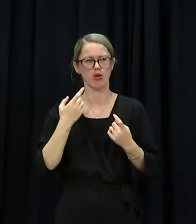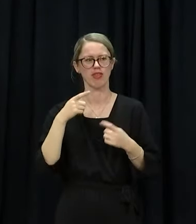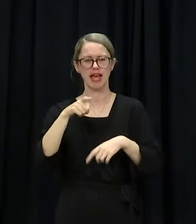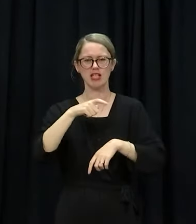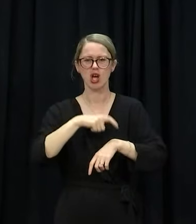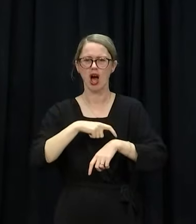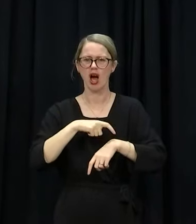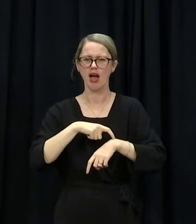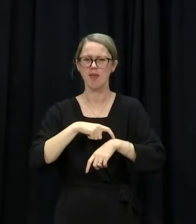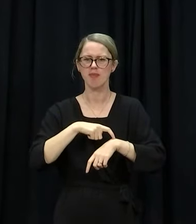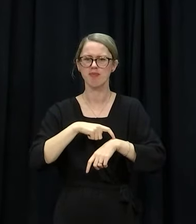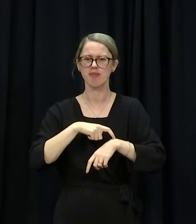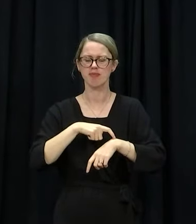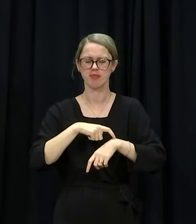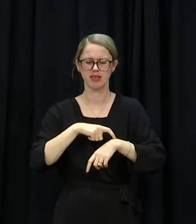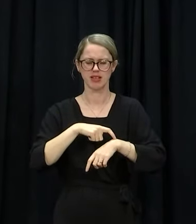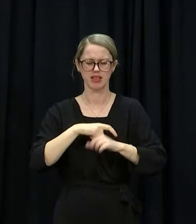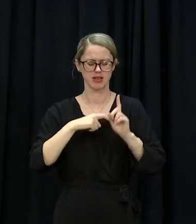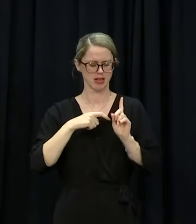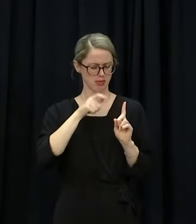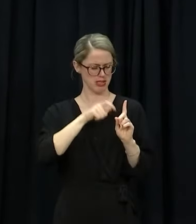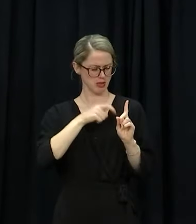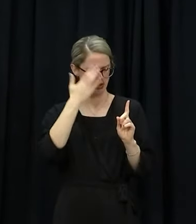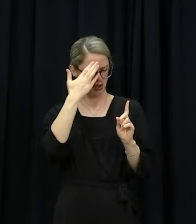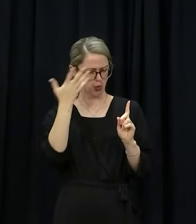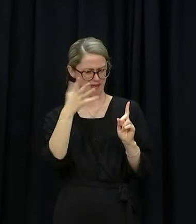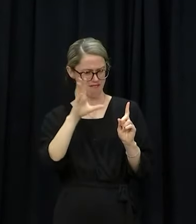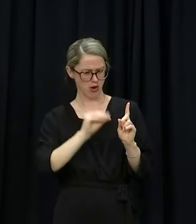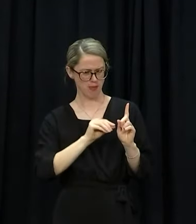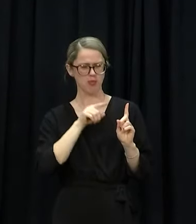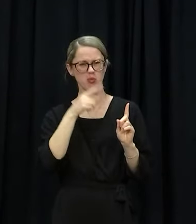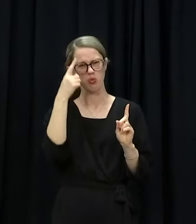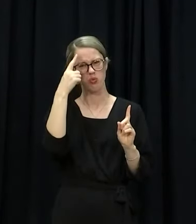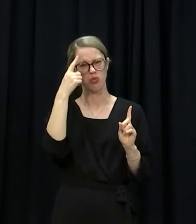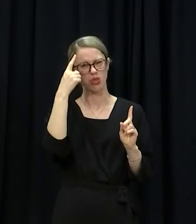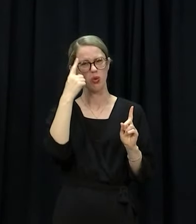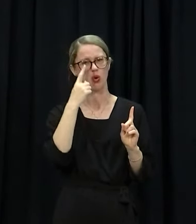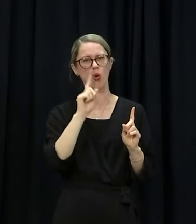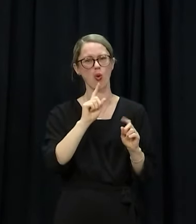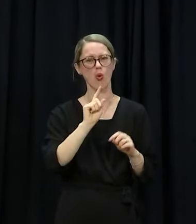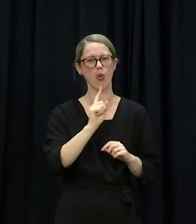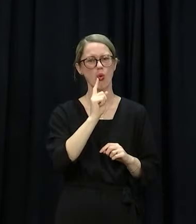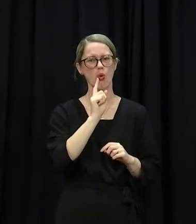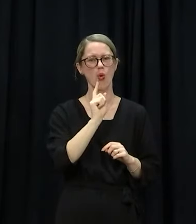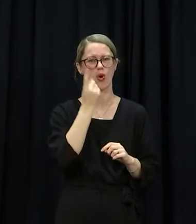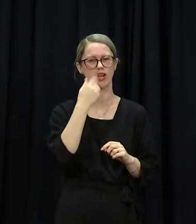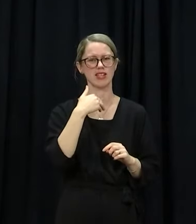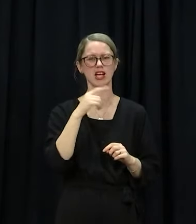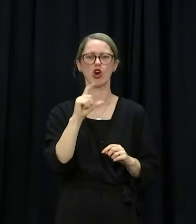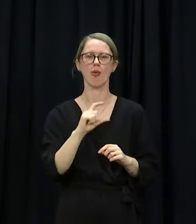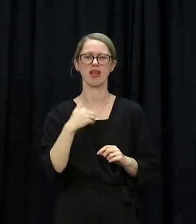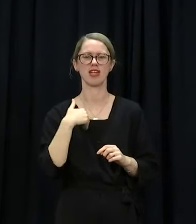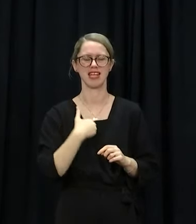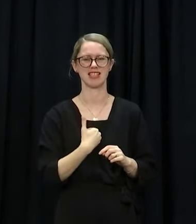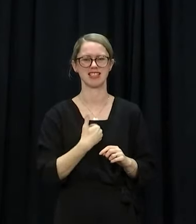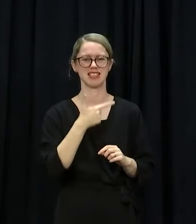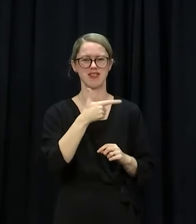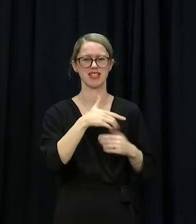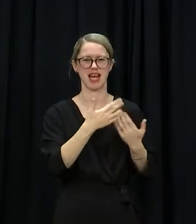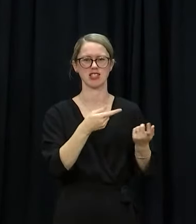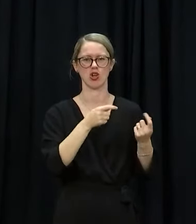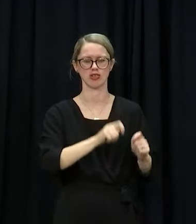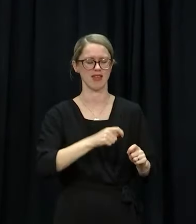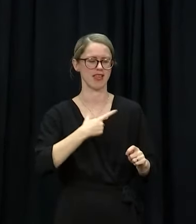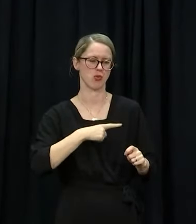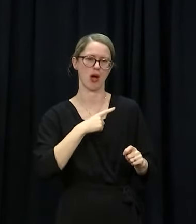time we weren't clear on where it had originated, that the likelihood for Auckland needing to stay in 7 days in Coromandel was high, which is why we gave